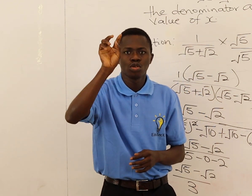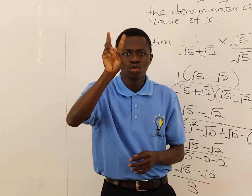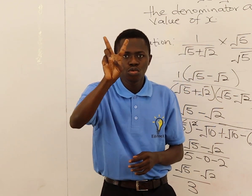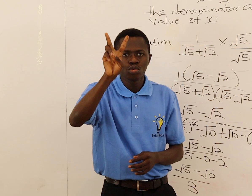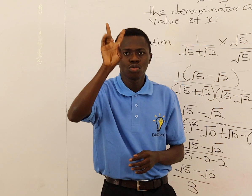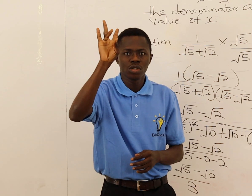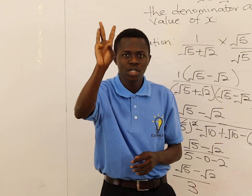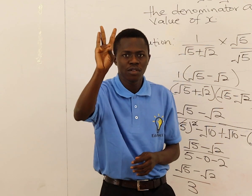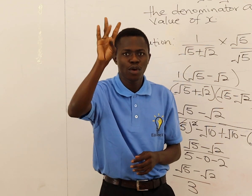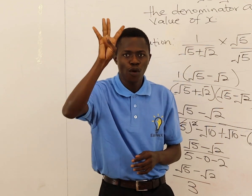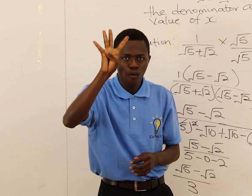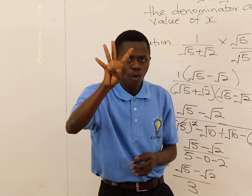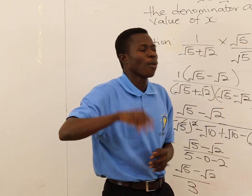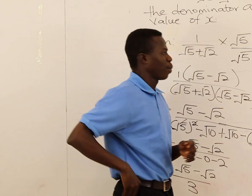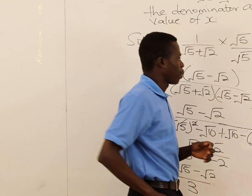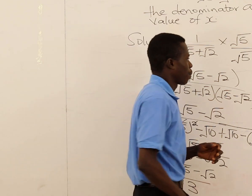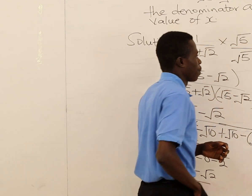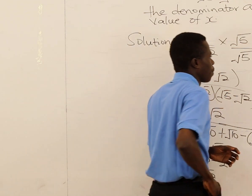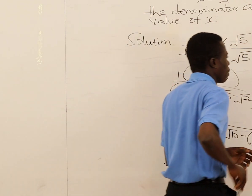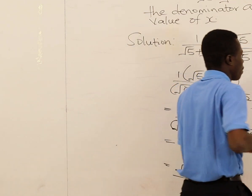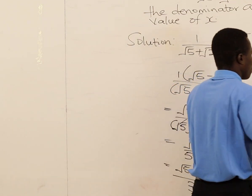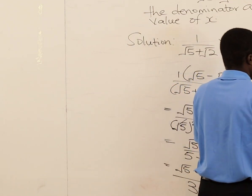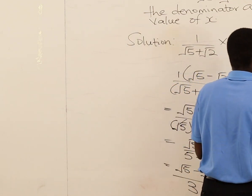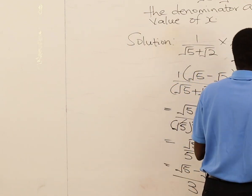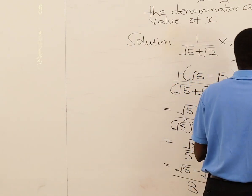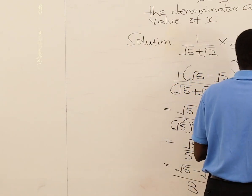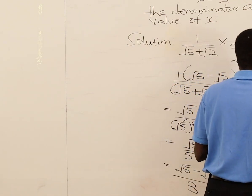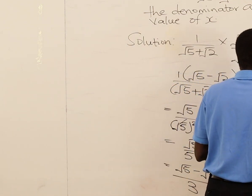So x is going to be equal to 0.274.